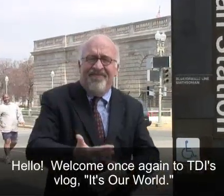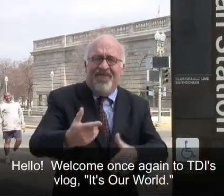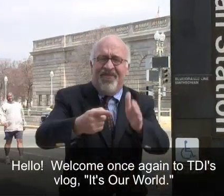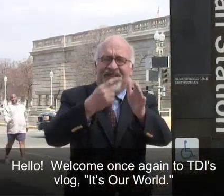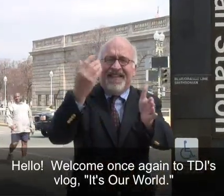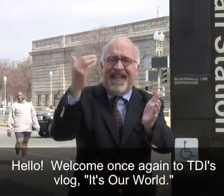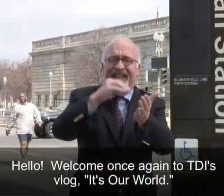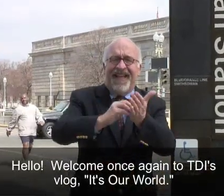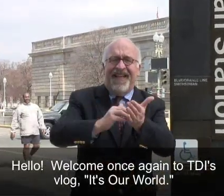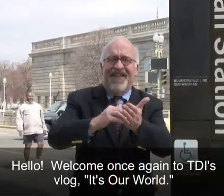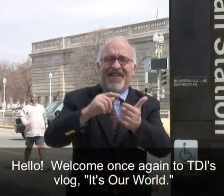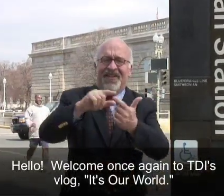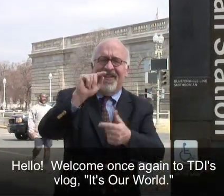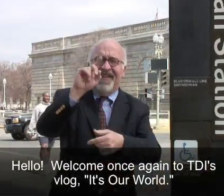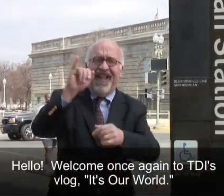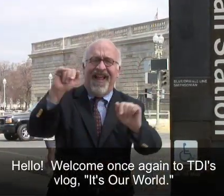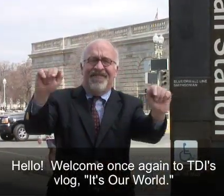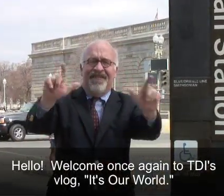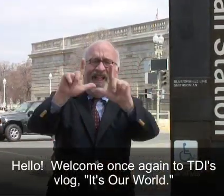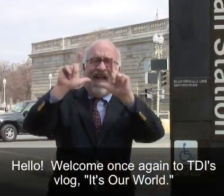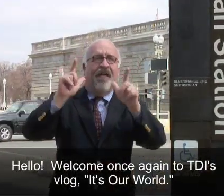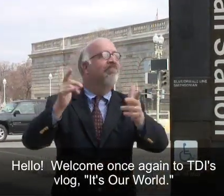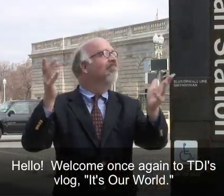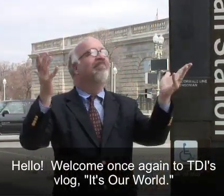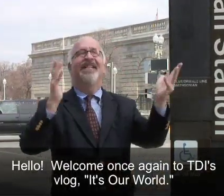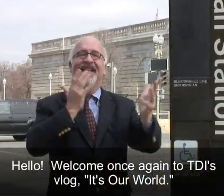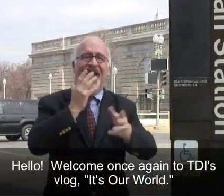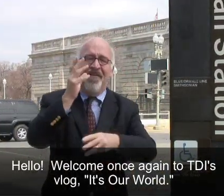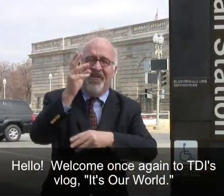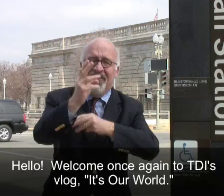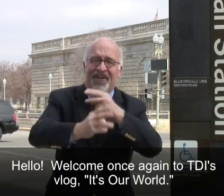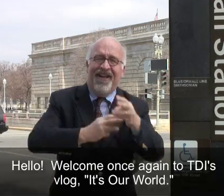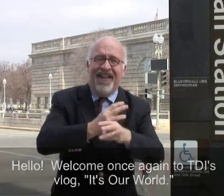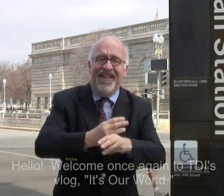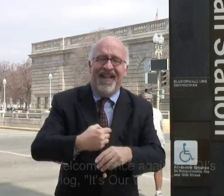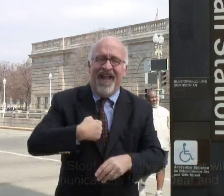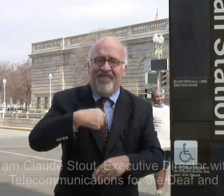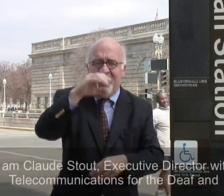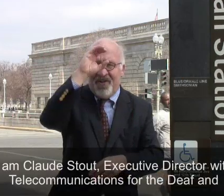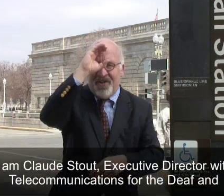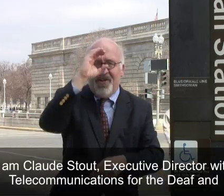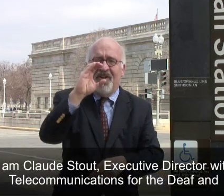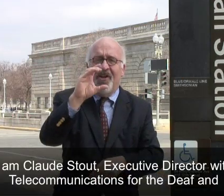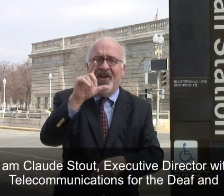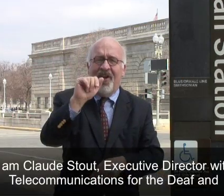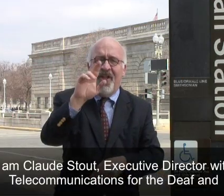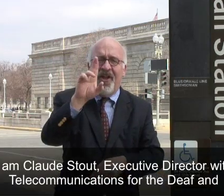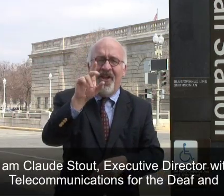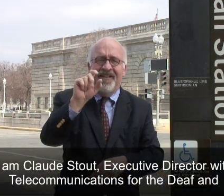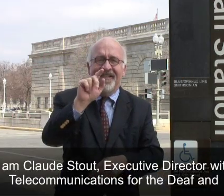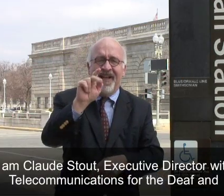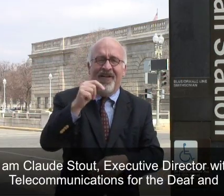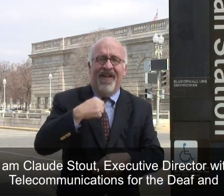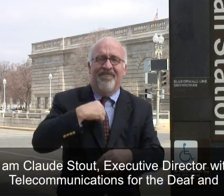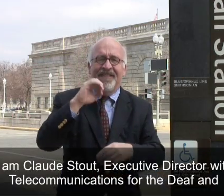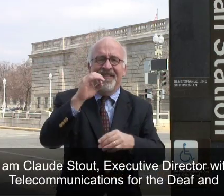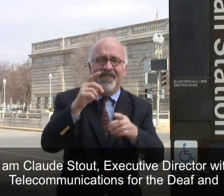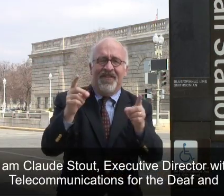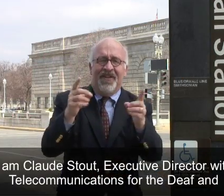Welcome once again to TDI's vlog, It's Our World. I am Claude Stout, Executive Director